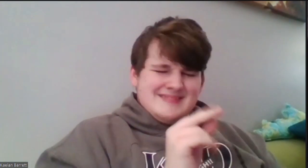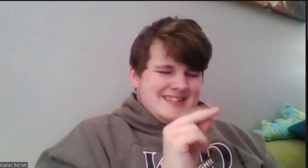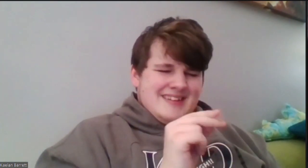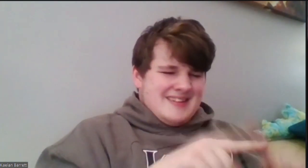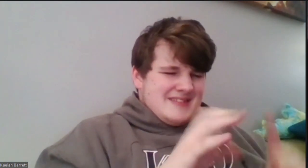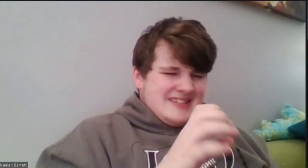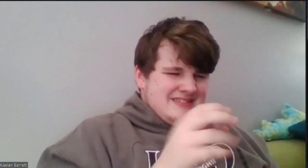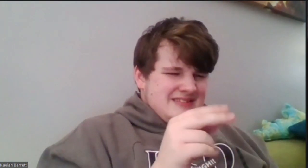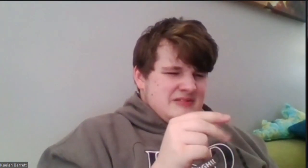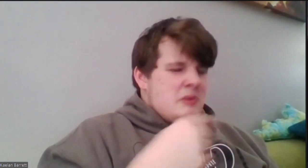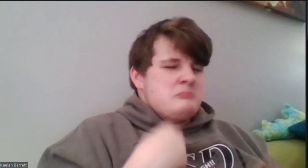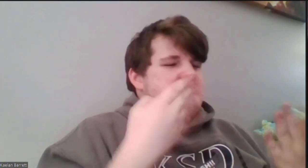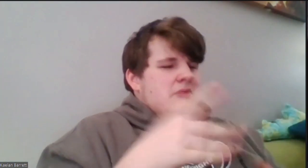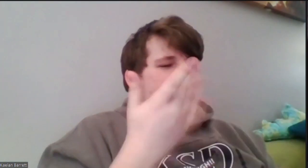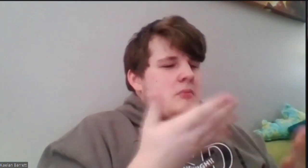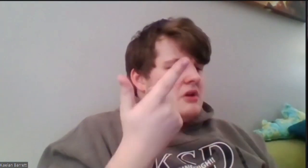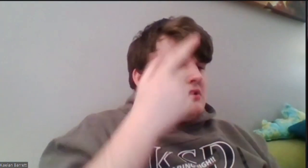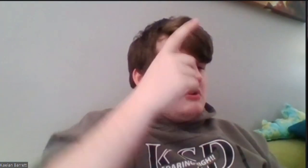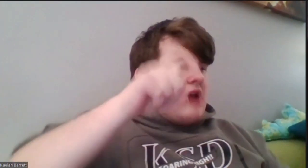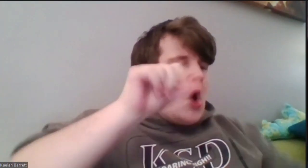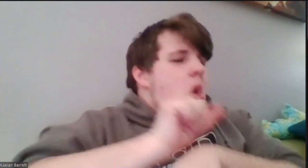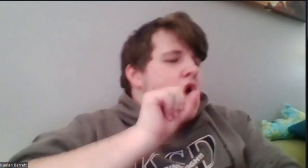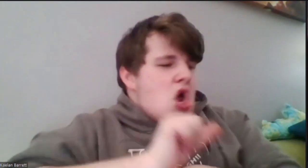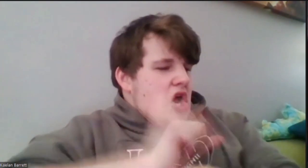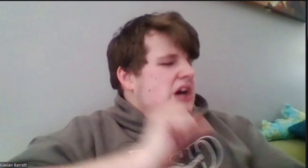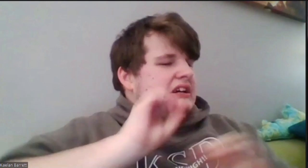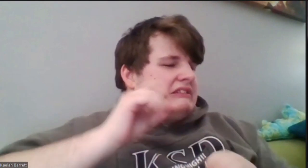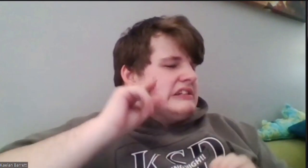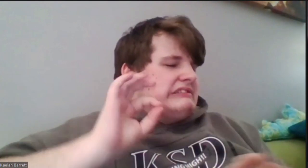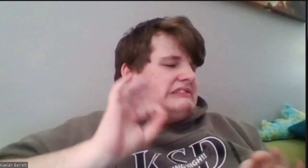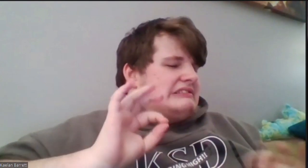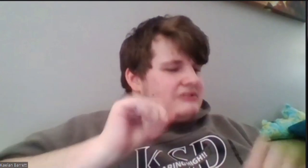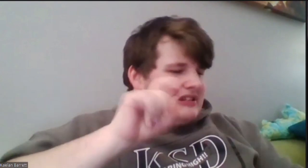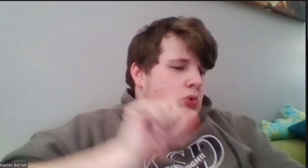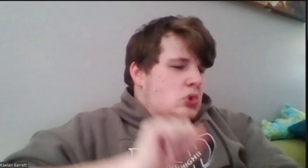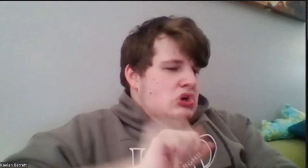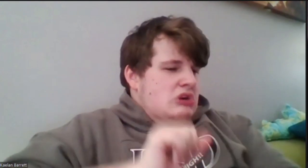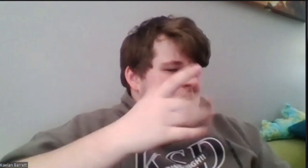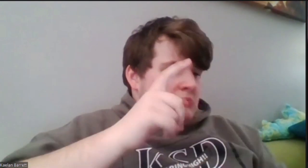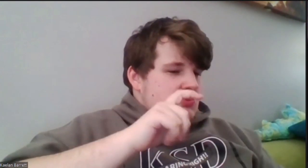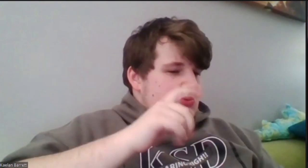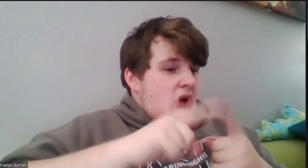truth, that can't be. That can't be. So, yeah, no, no, no. I don't think that,